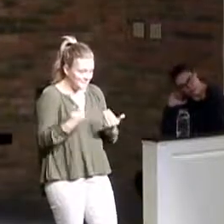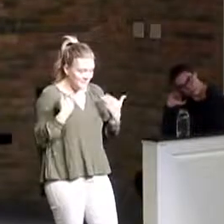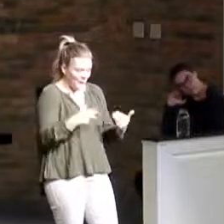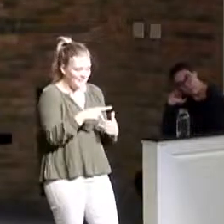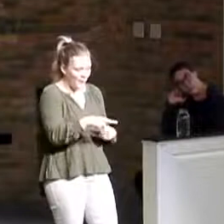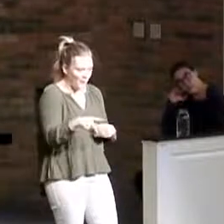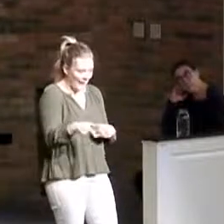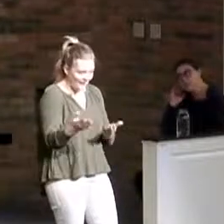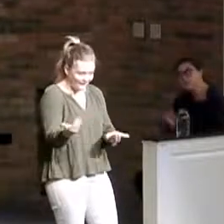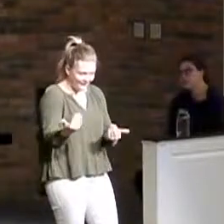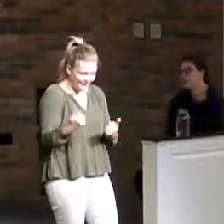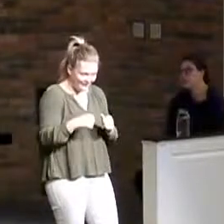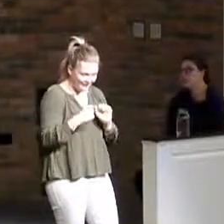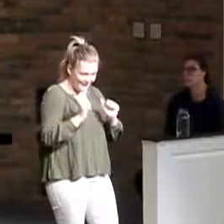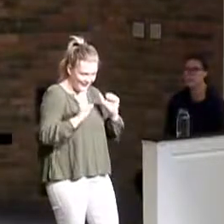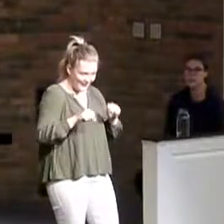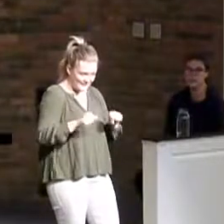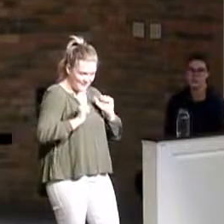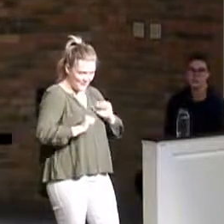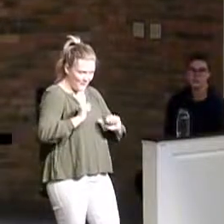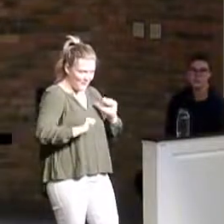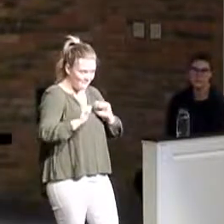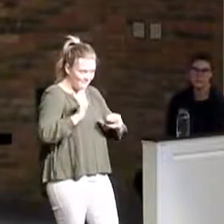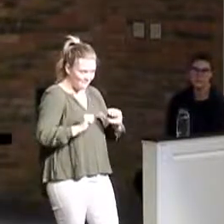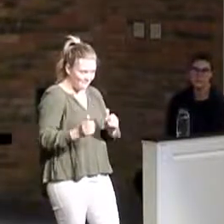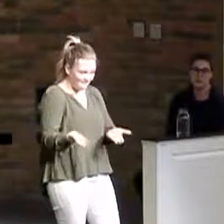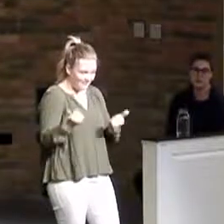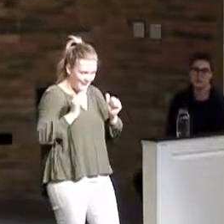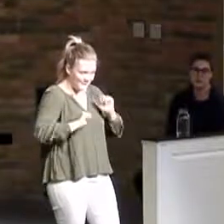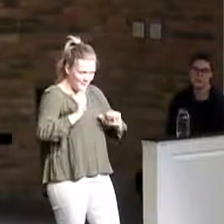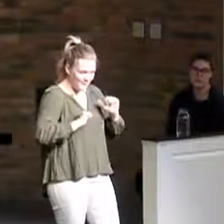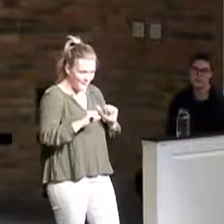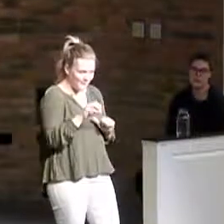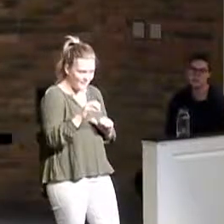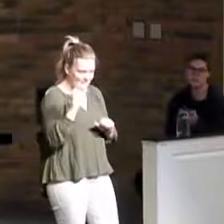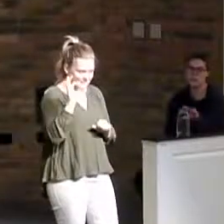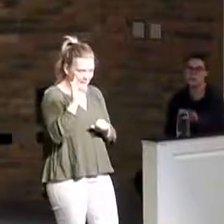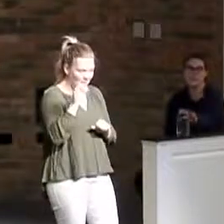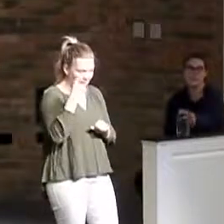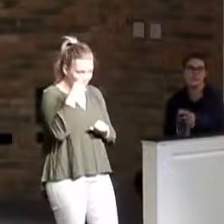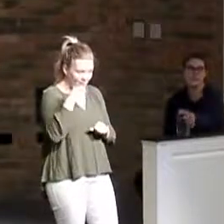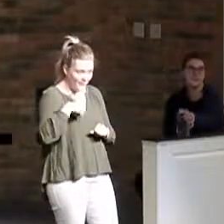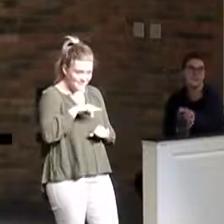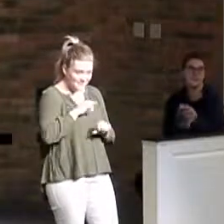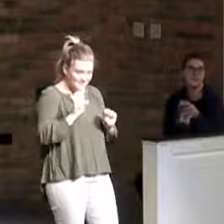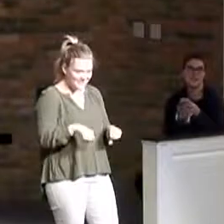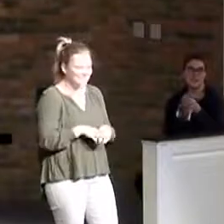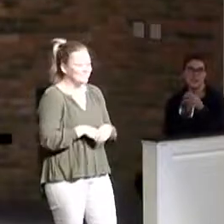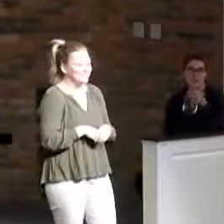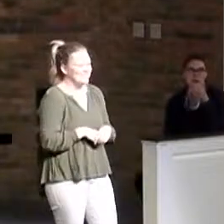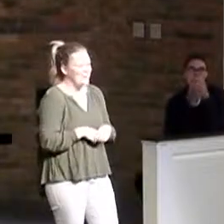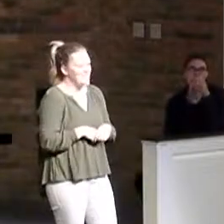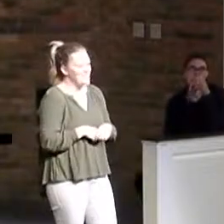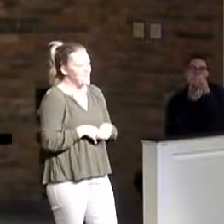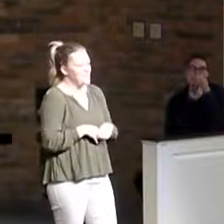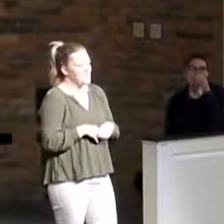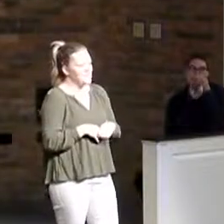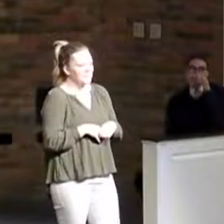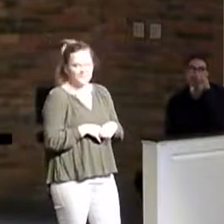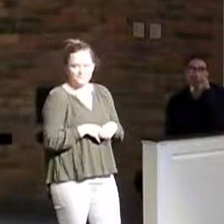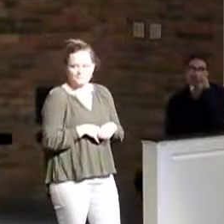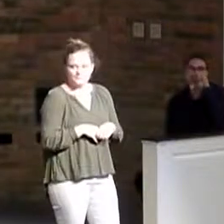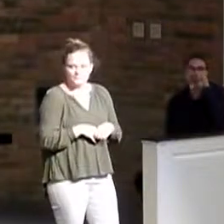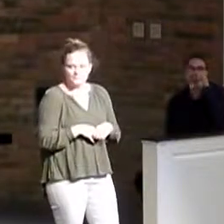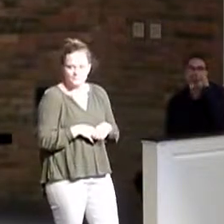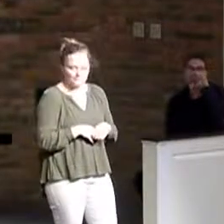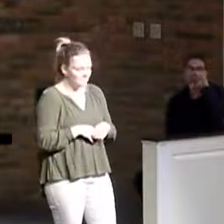do a performance monologue or something for us. You think he could just pull one